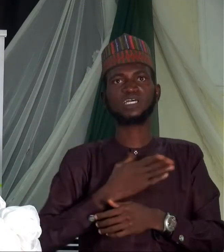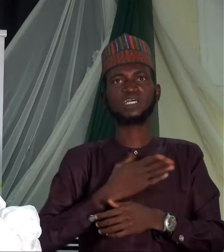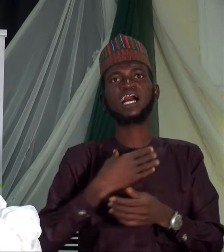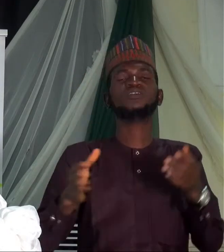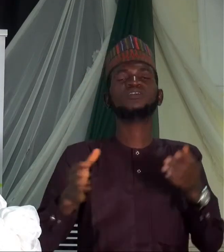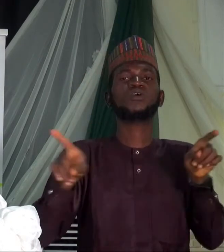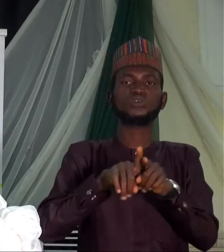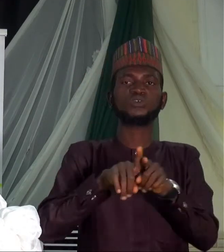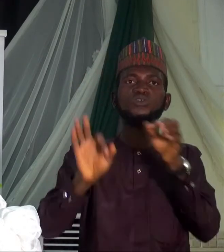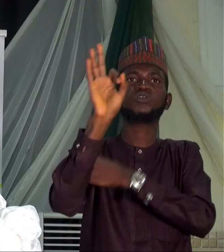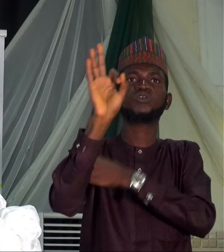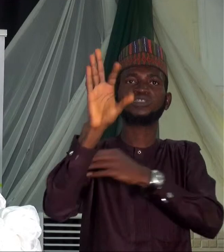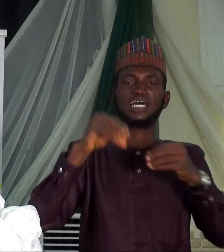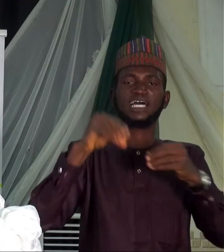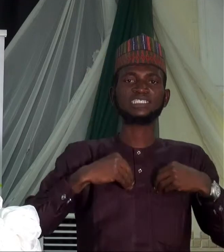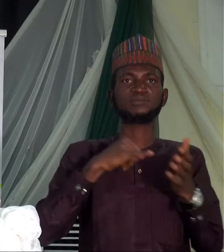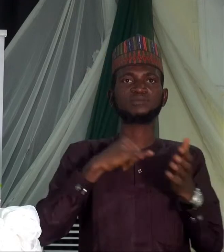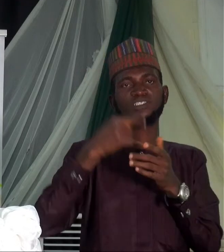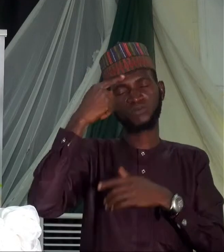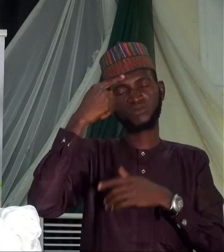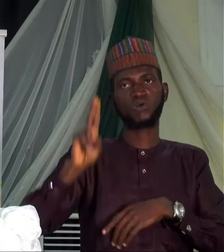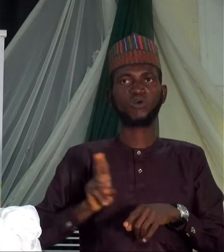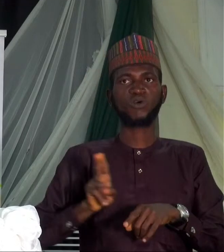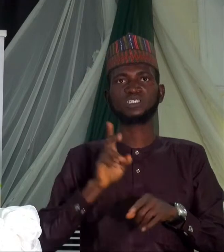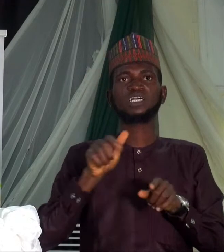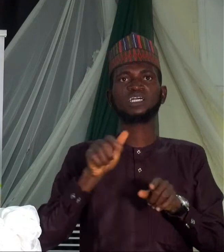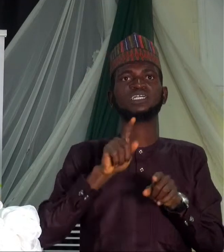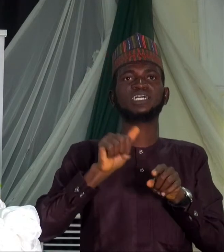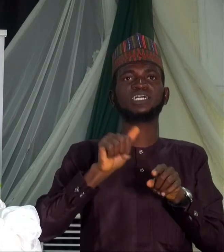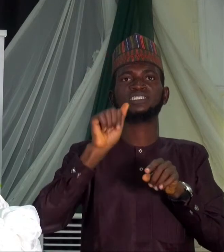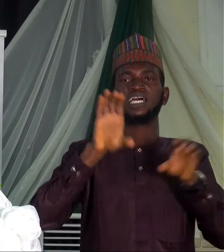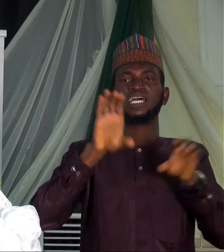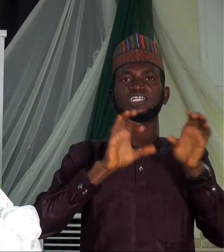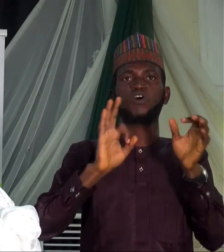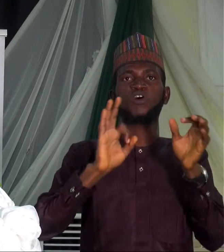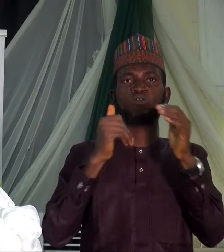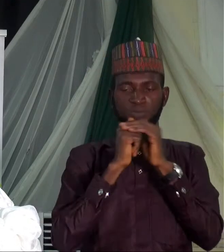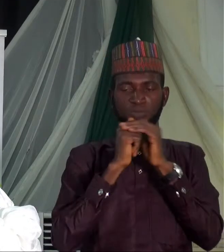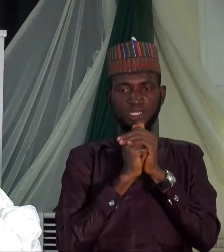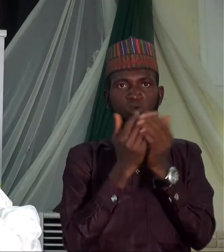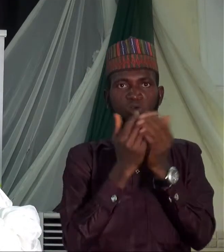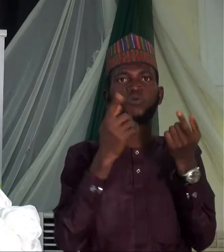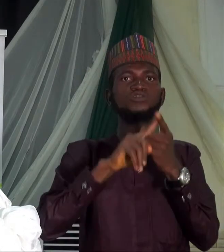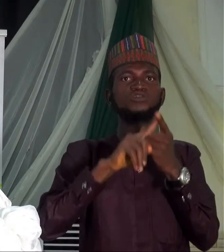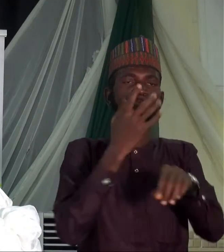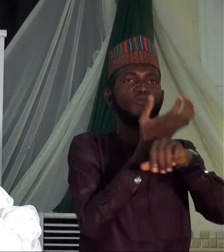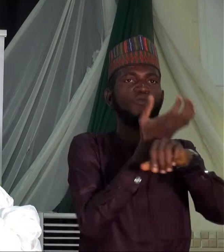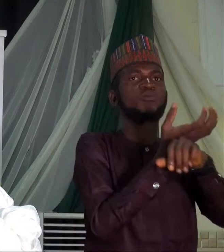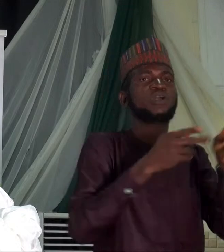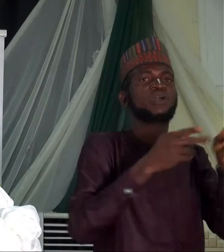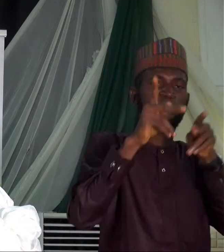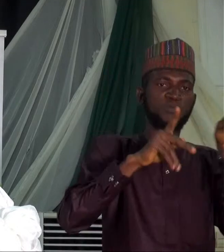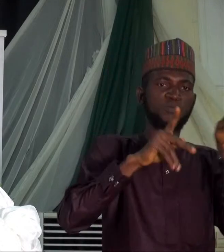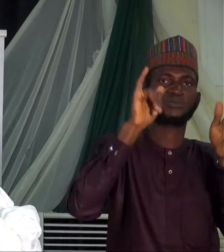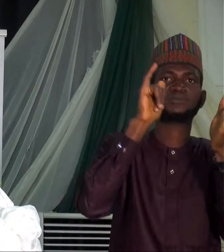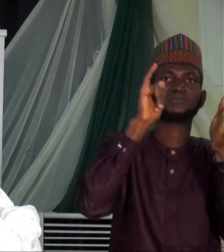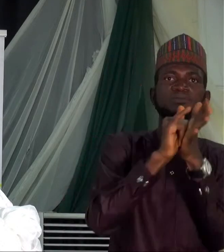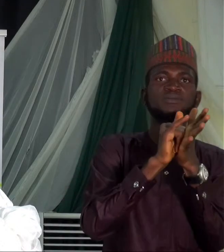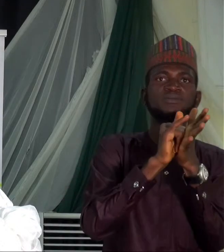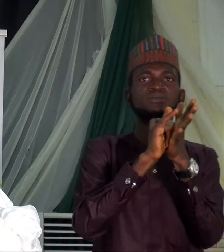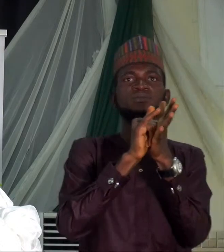of ibadah. Lori eleyi mo fe ro eyin jama wa pe ki